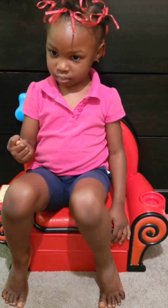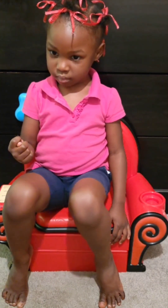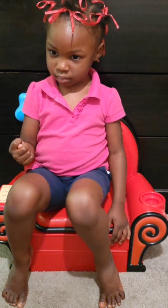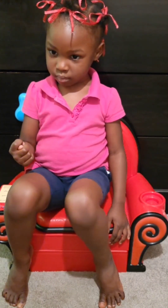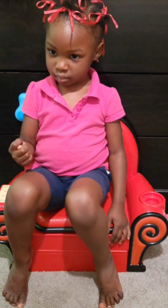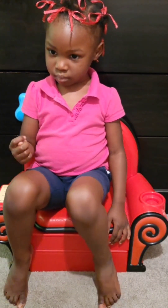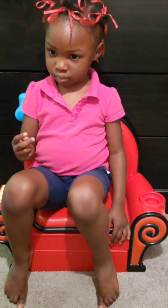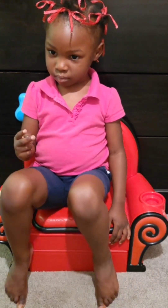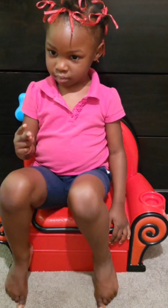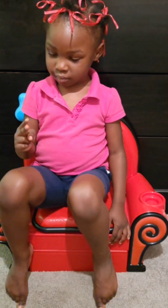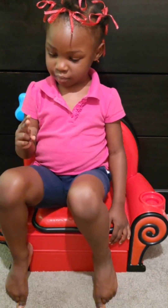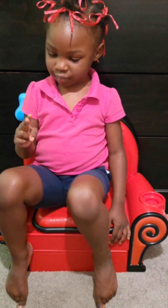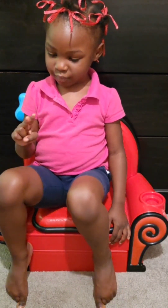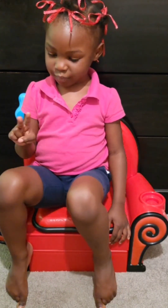Okay. U. V.